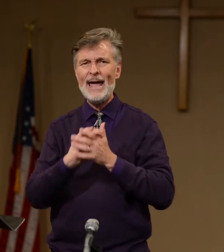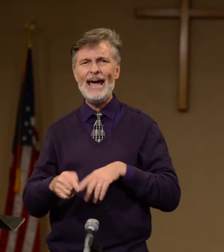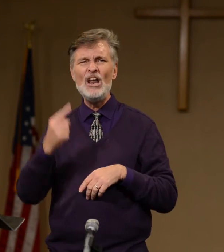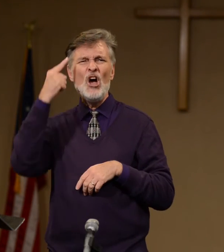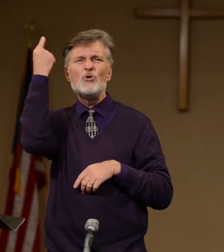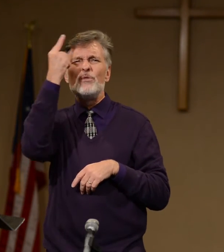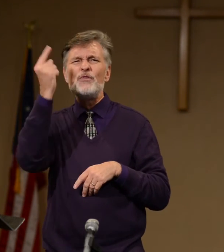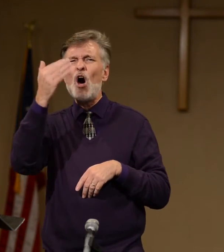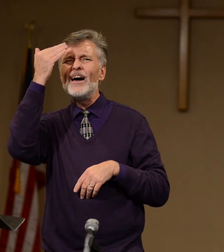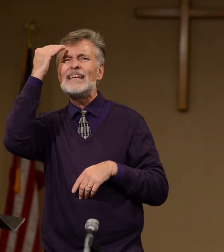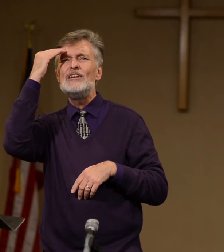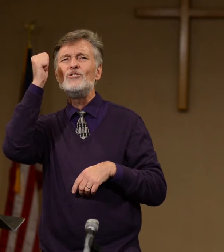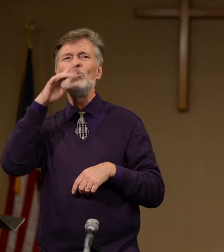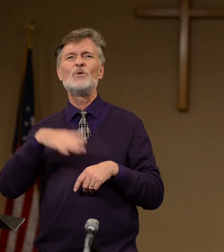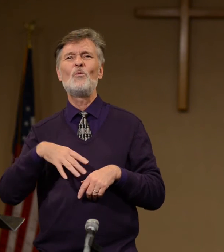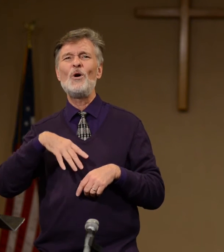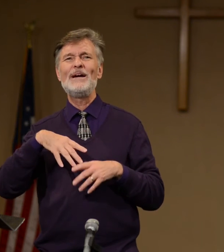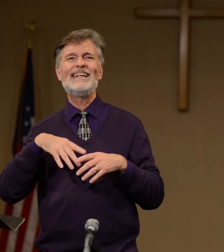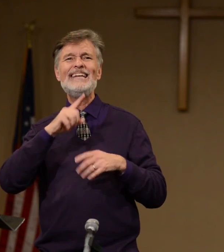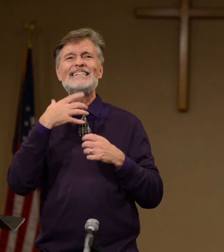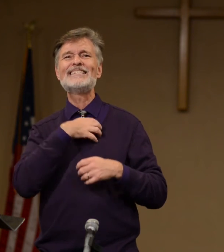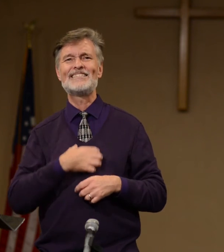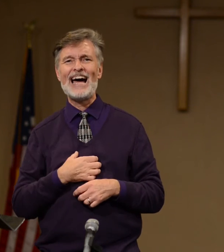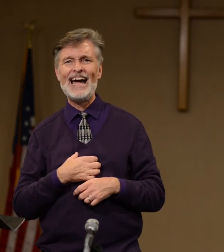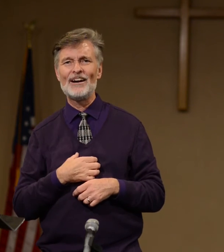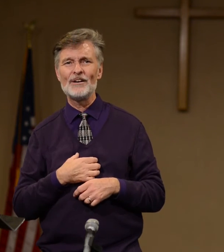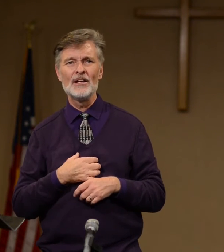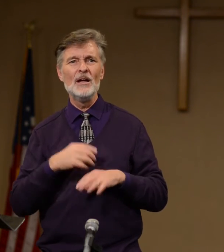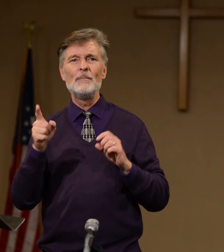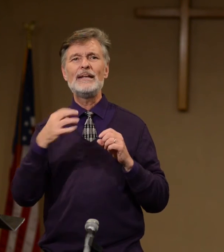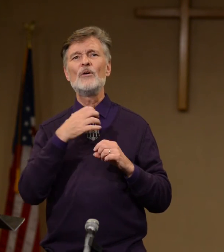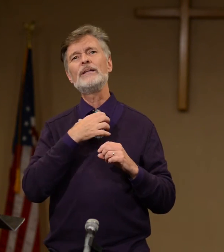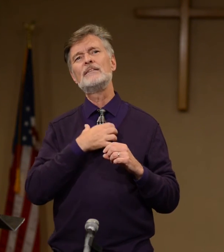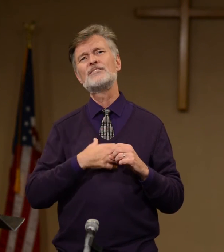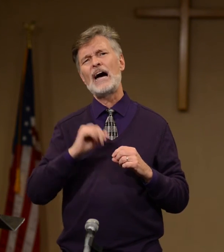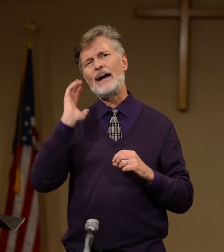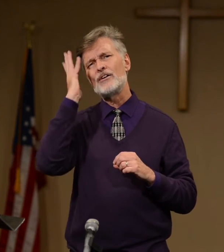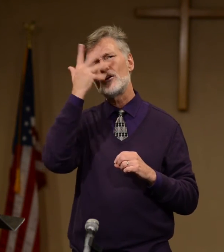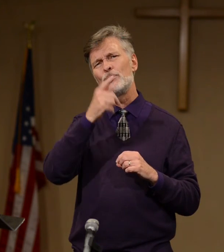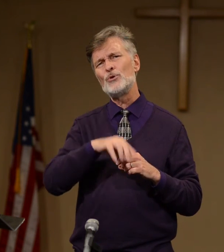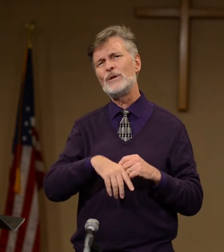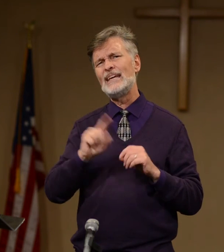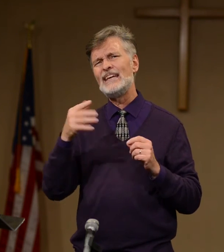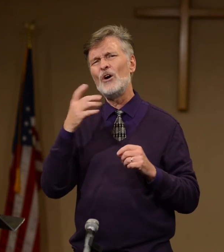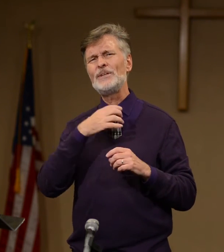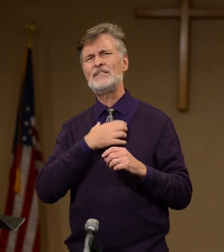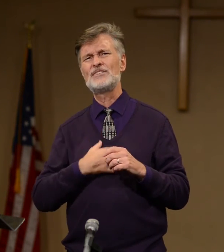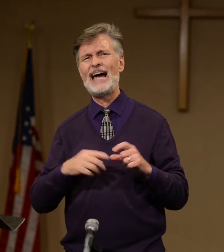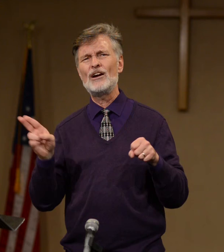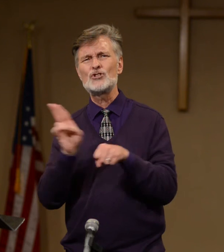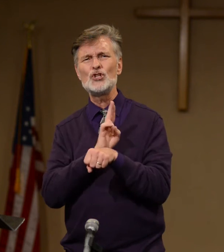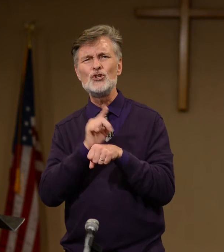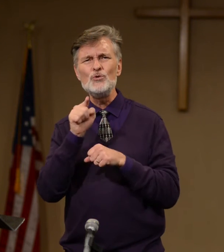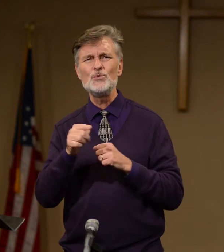man who thought he knew the woman he desired, but he only desired her beauty. He only desired to use